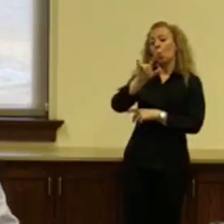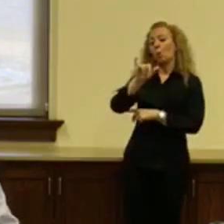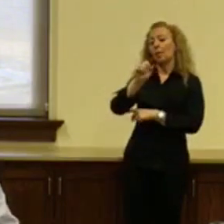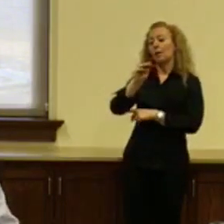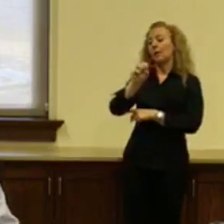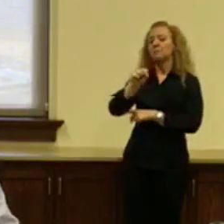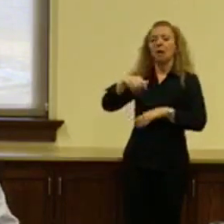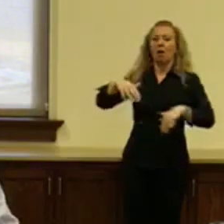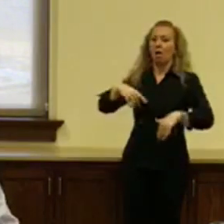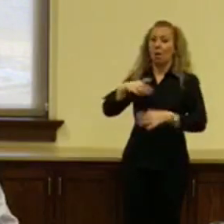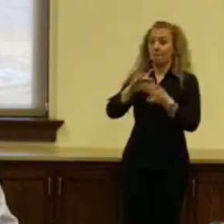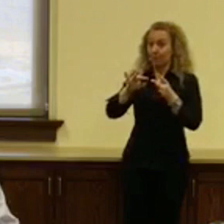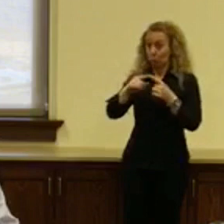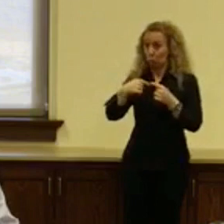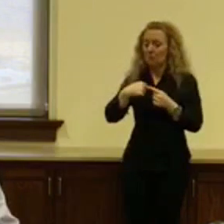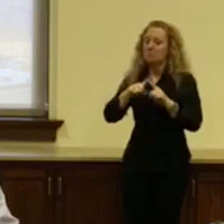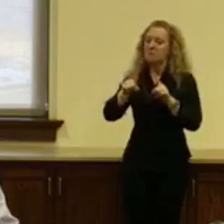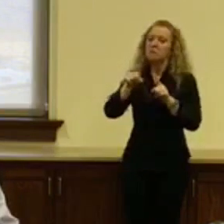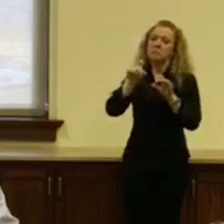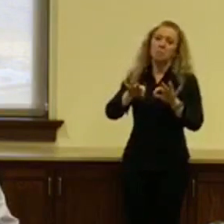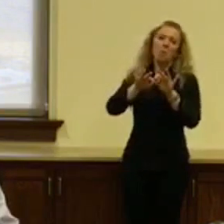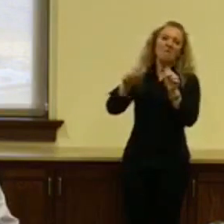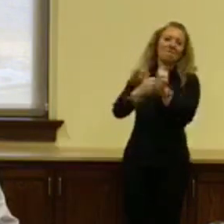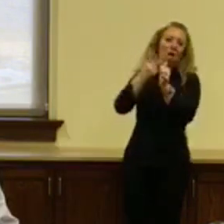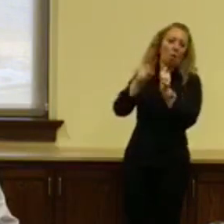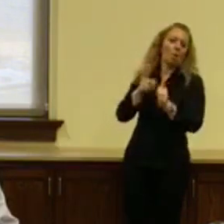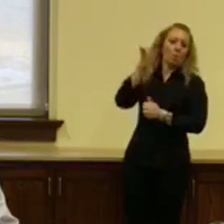something we could follow up on.